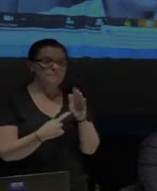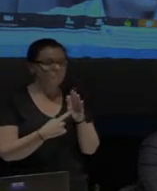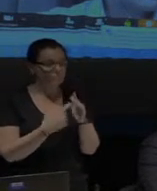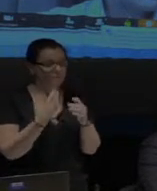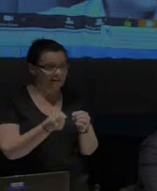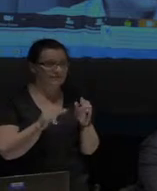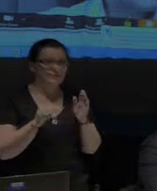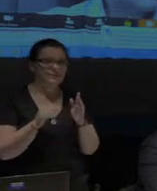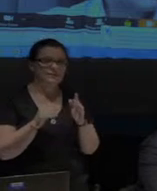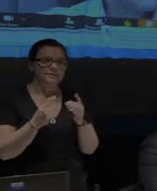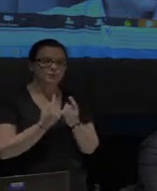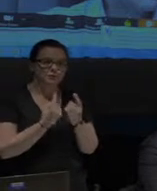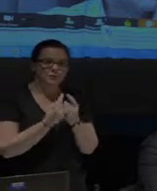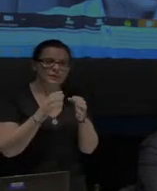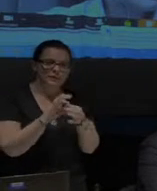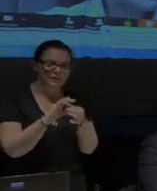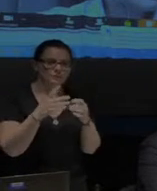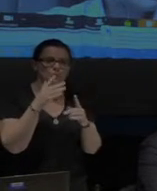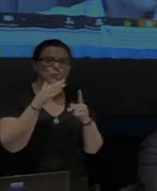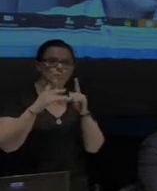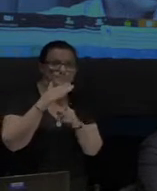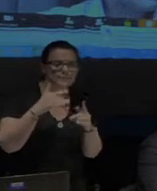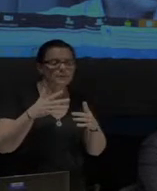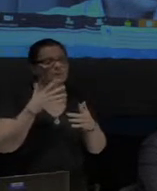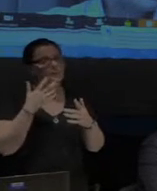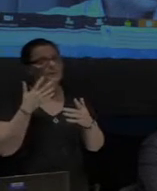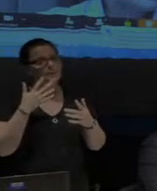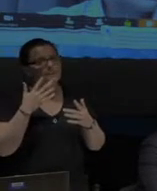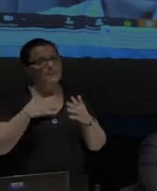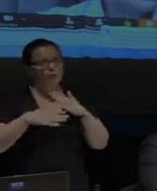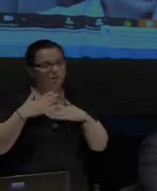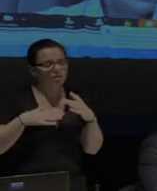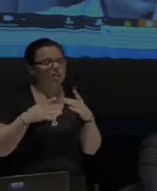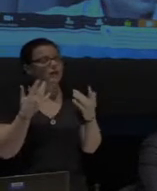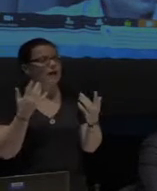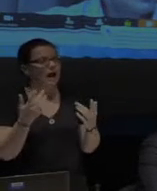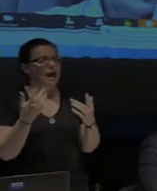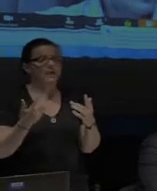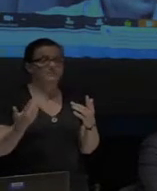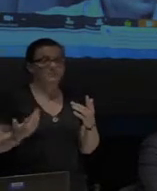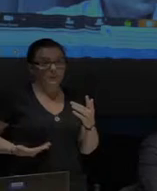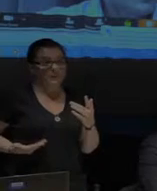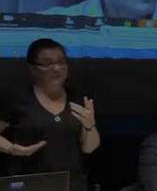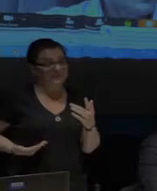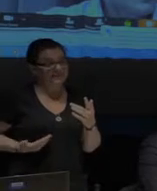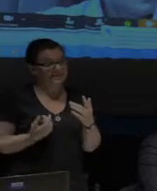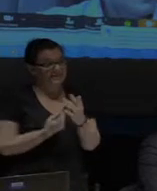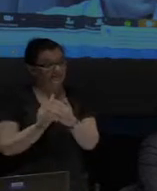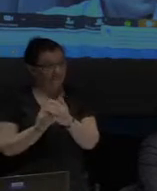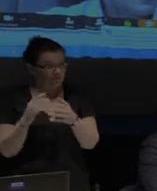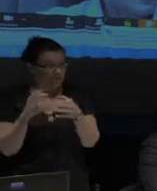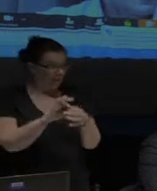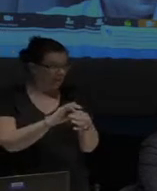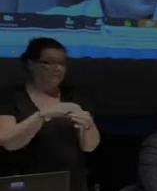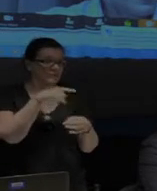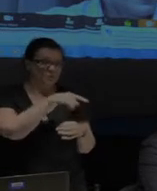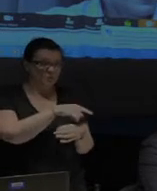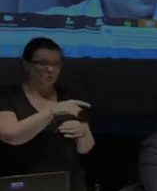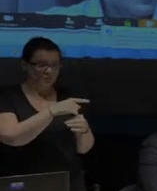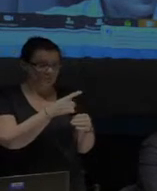the massively important moral and social and also economic and business case. I guess the last 3 or 4 years